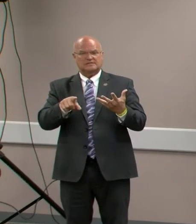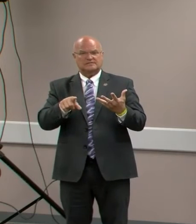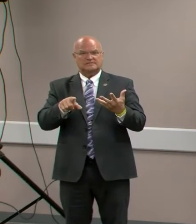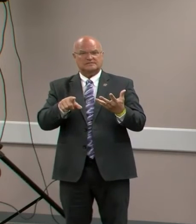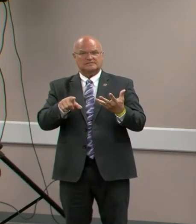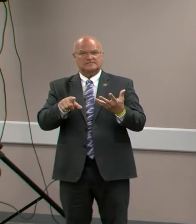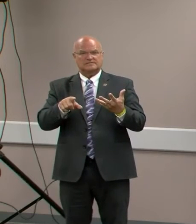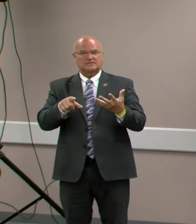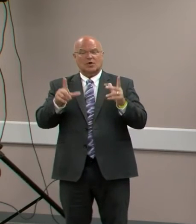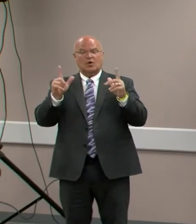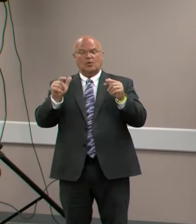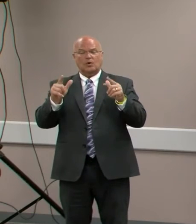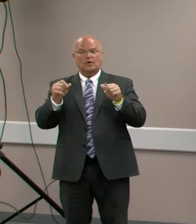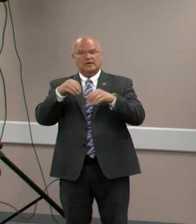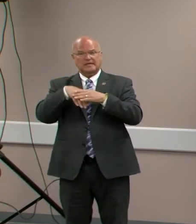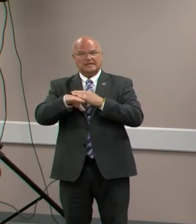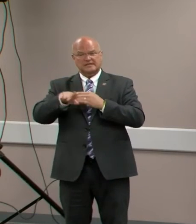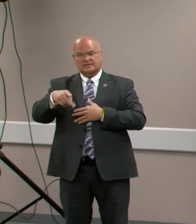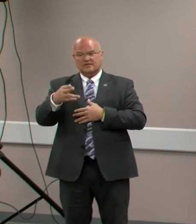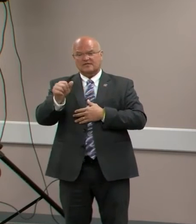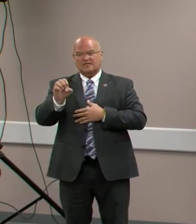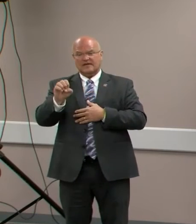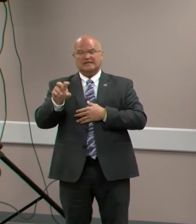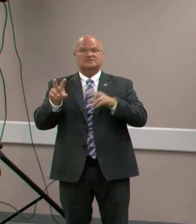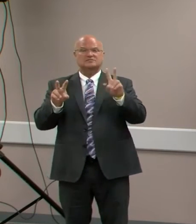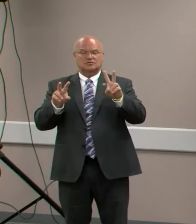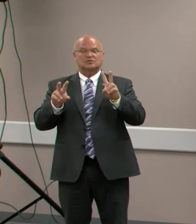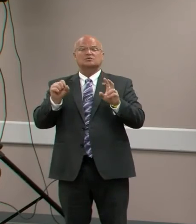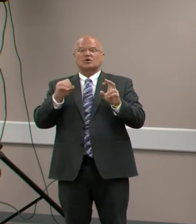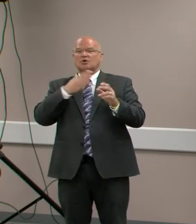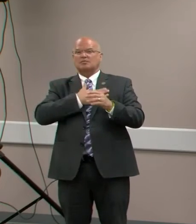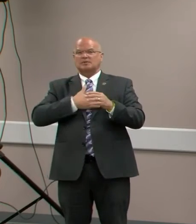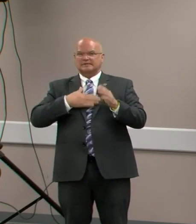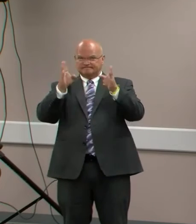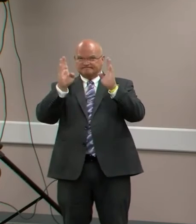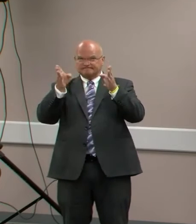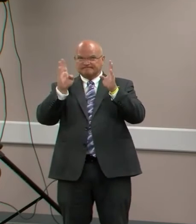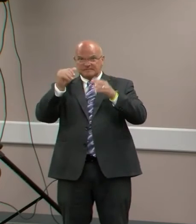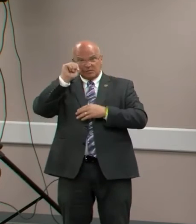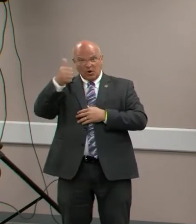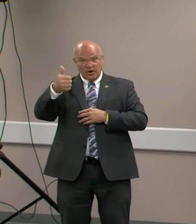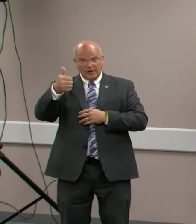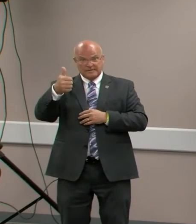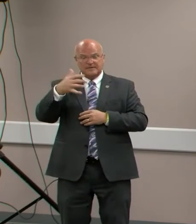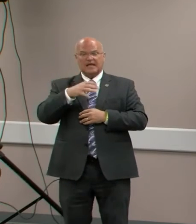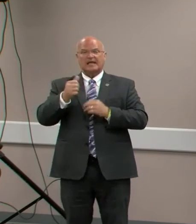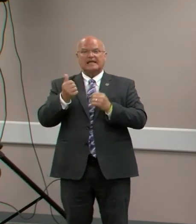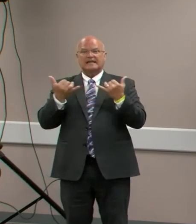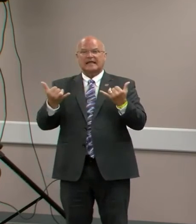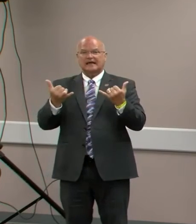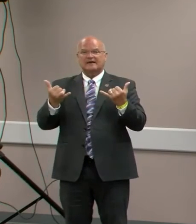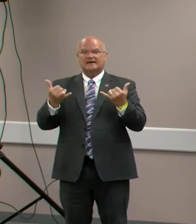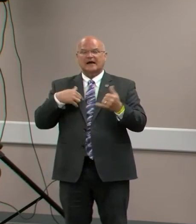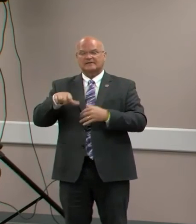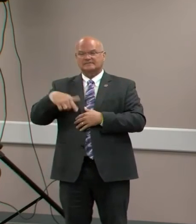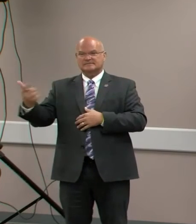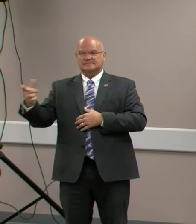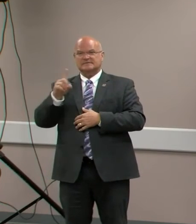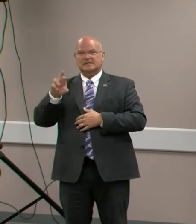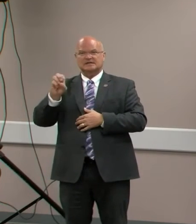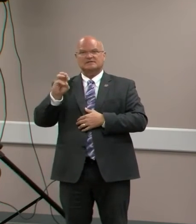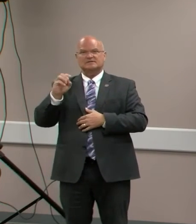to whether and when we can enter phase 2. So stay tuned for that information tomorrow. And with that, Dr.